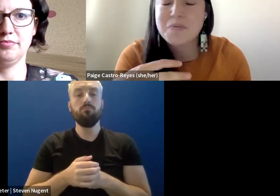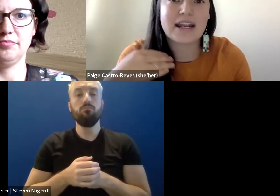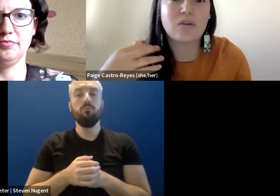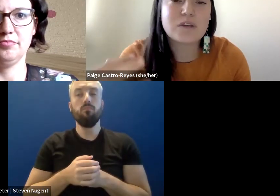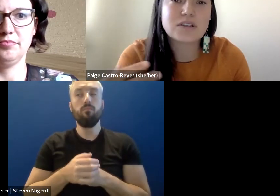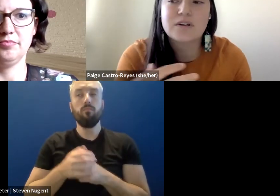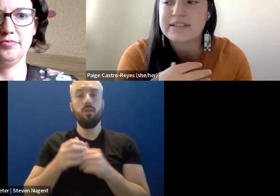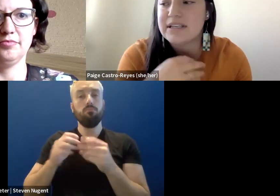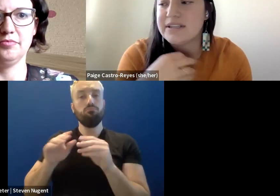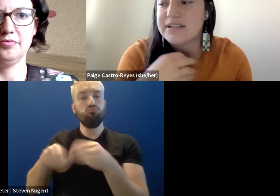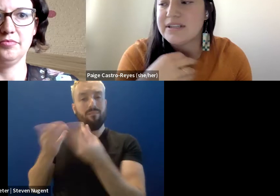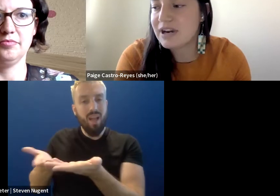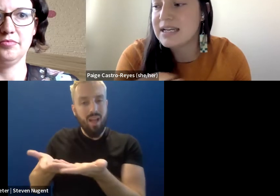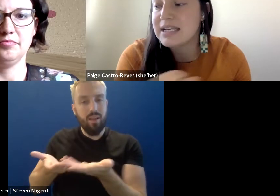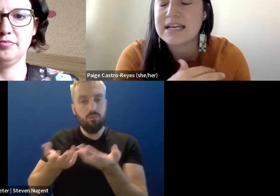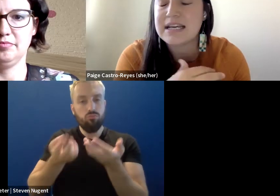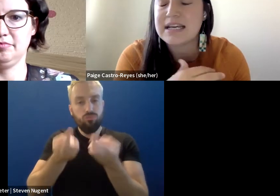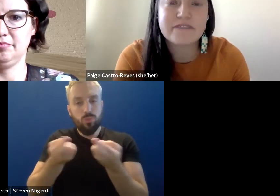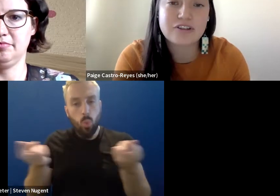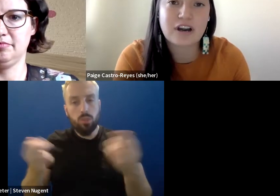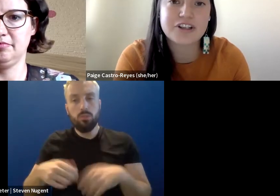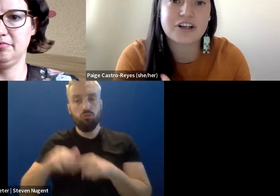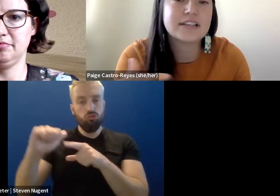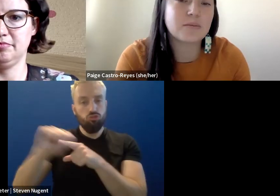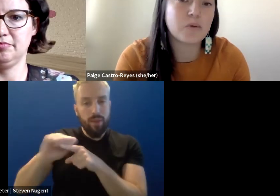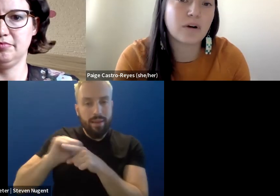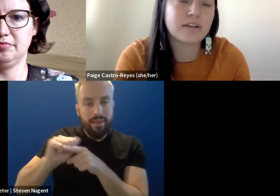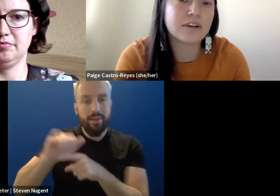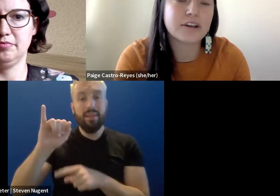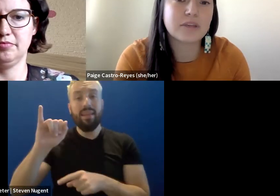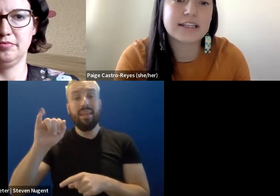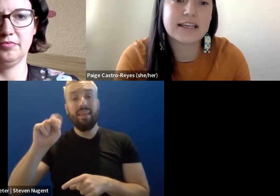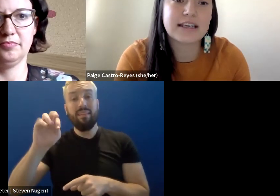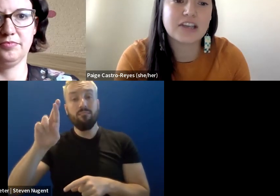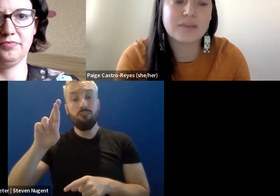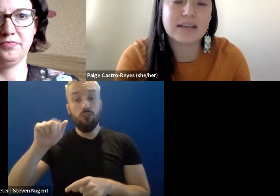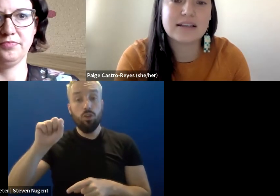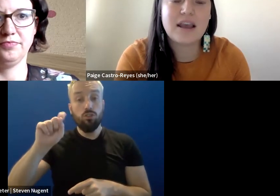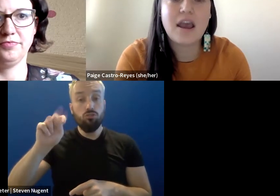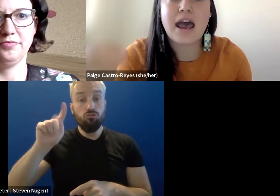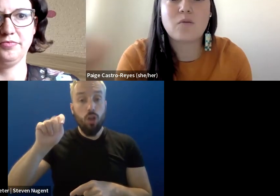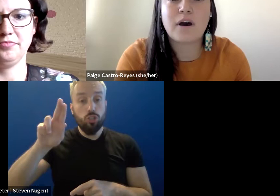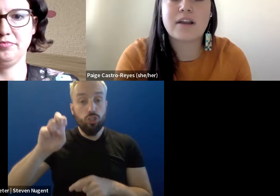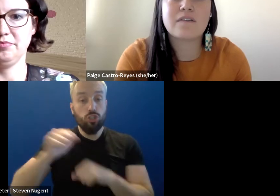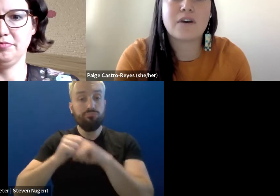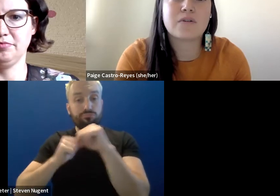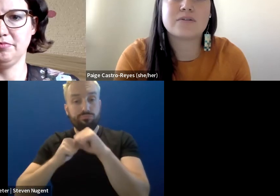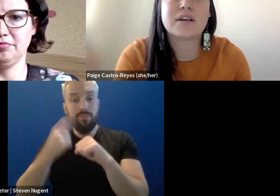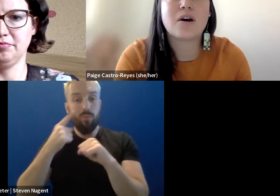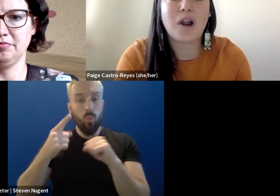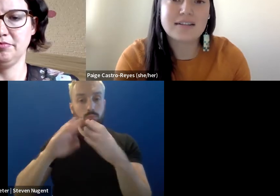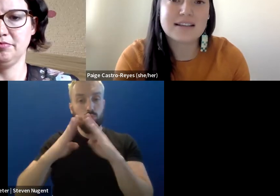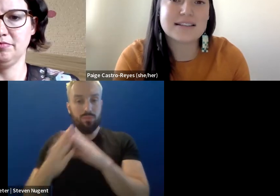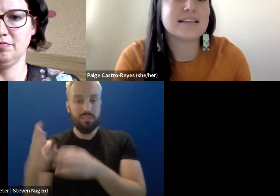partner providing resources, training, infrastructure, and support for community engagement. And one of